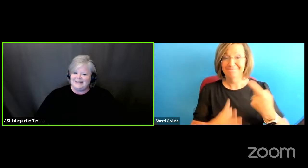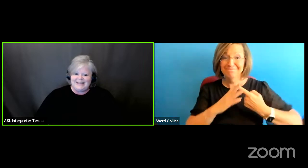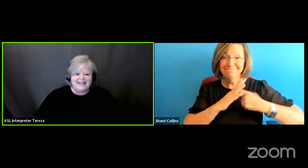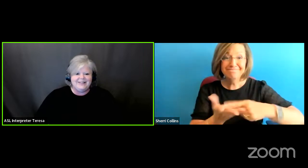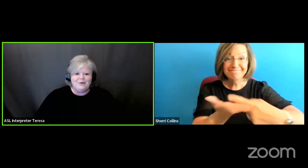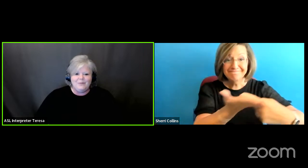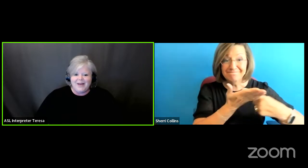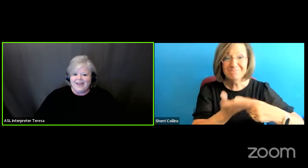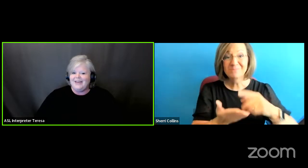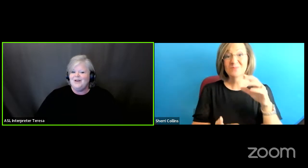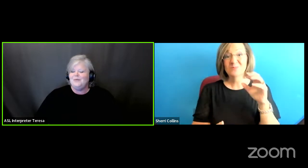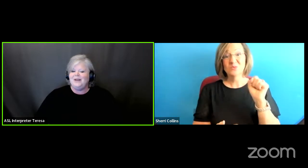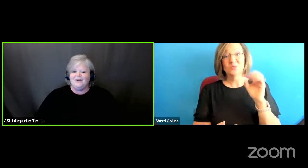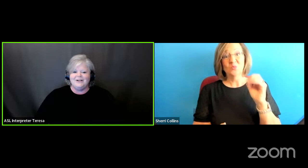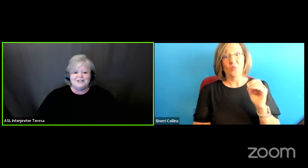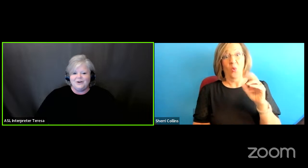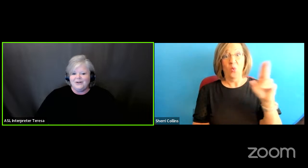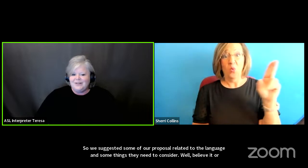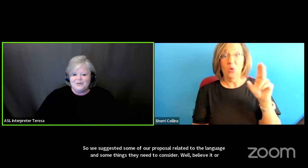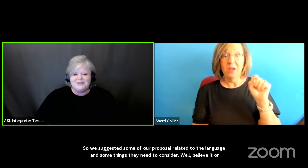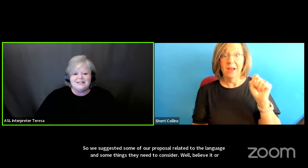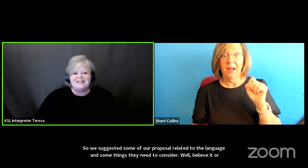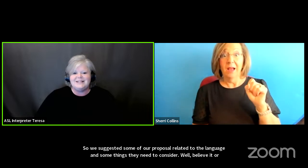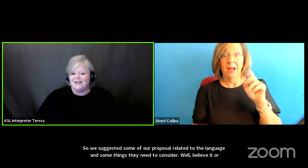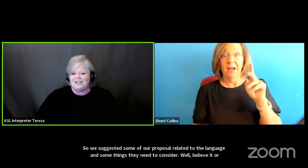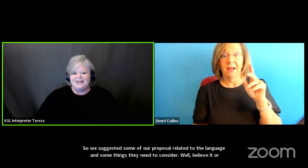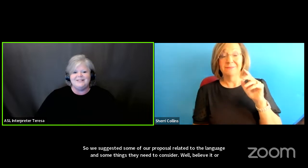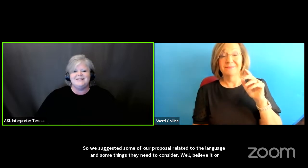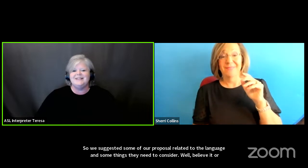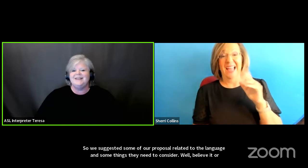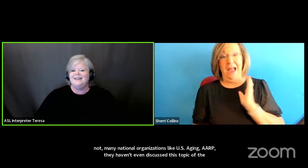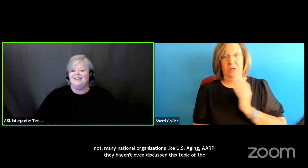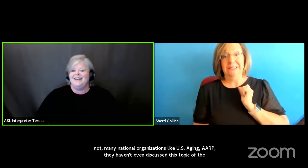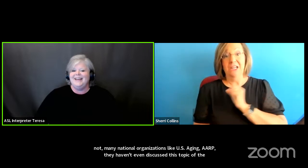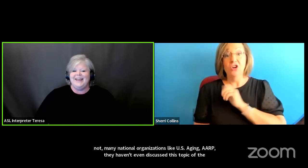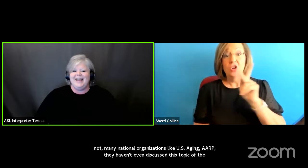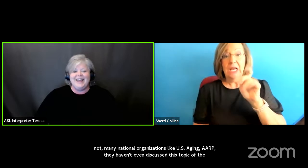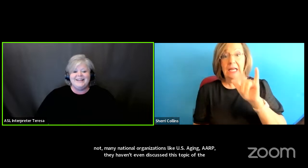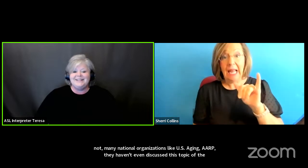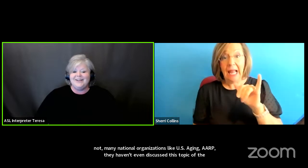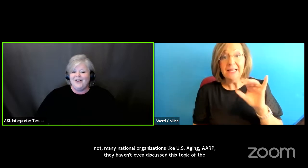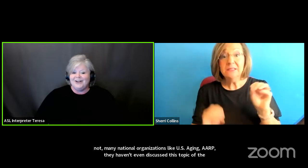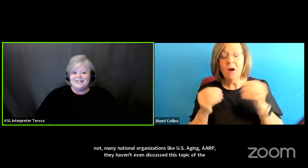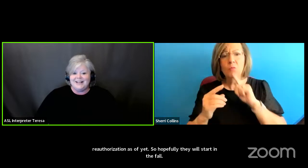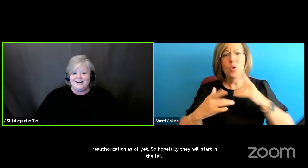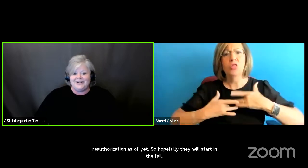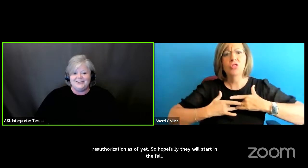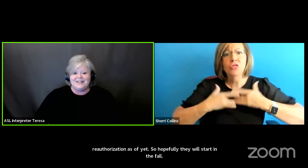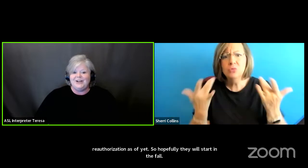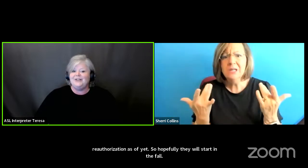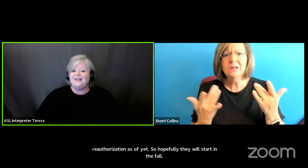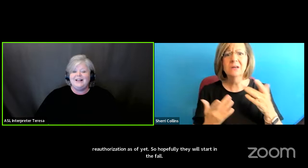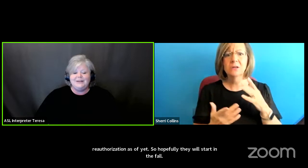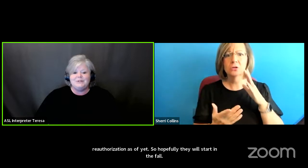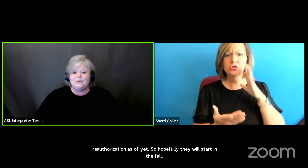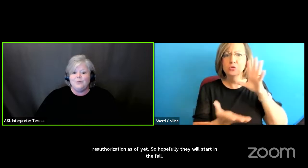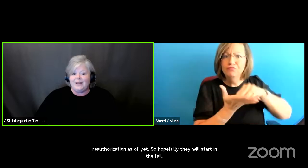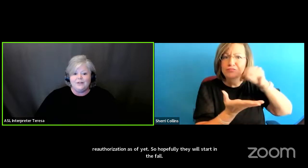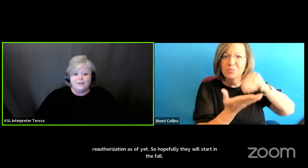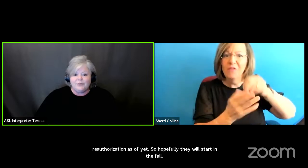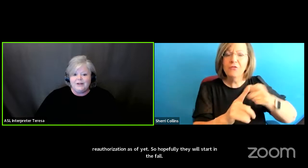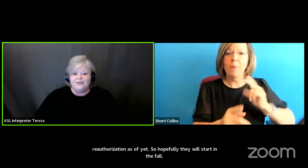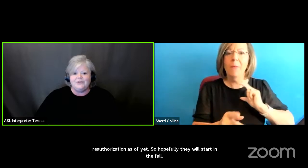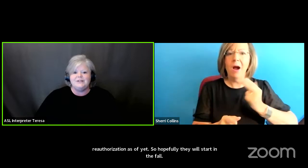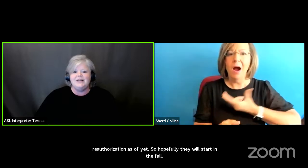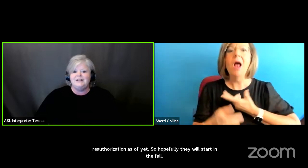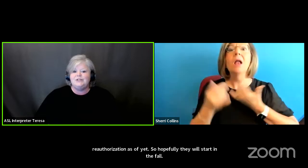is leading the way. We are starting those discussions. And our Senator Kelly, was